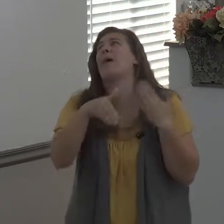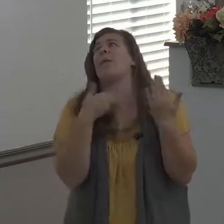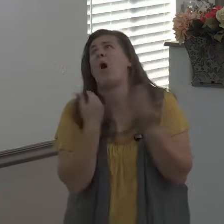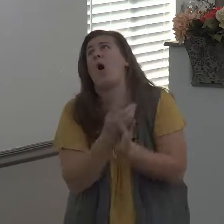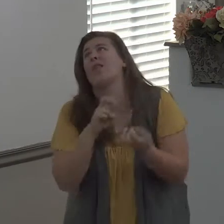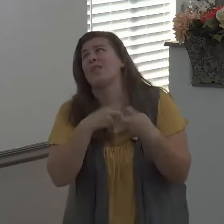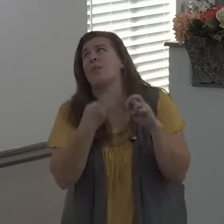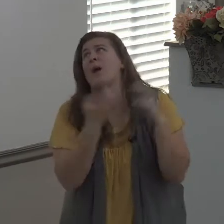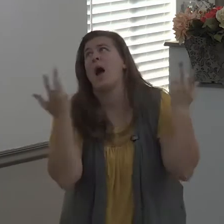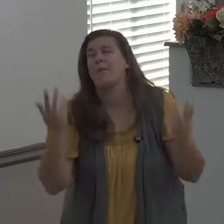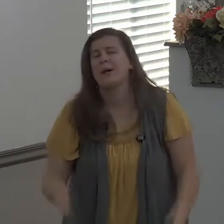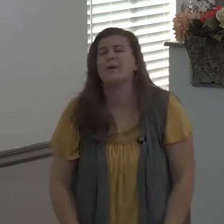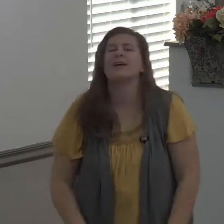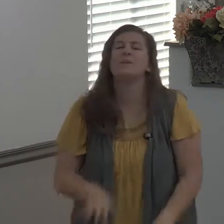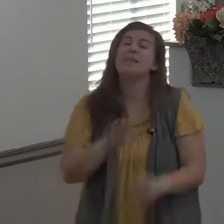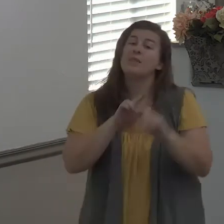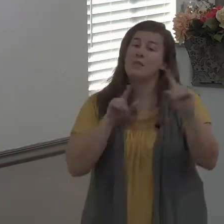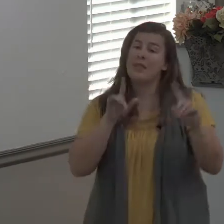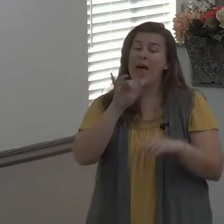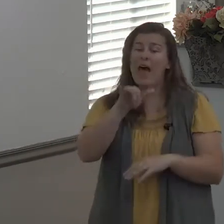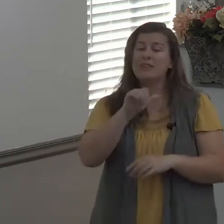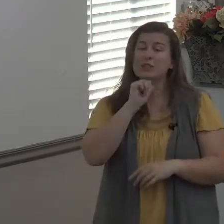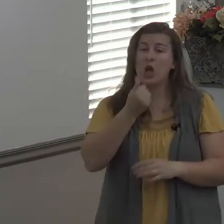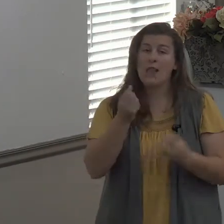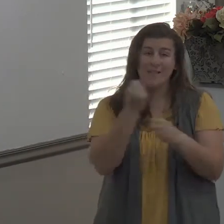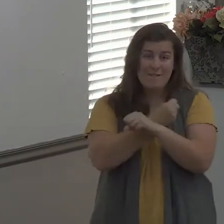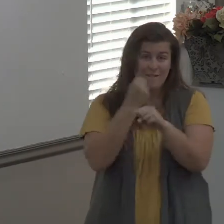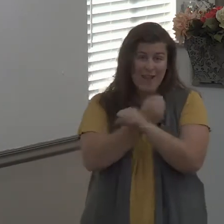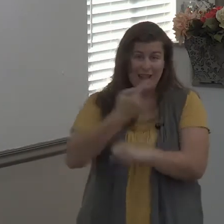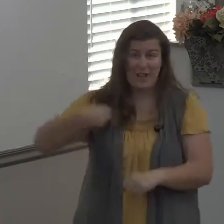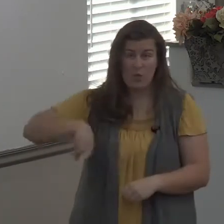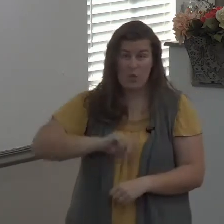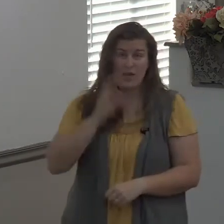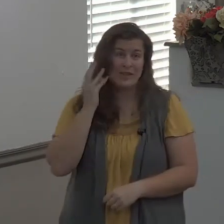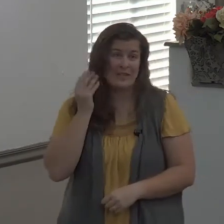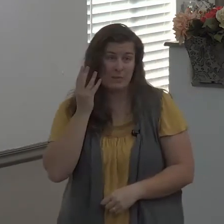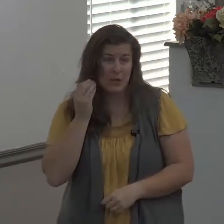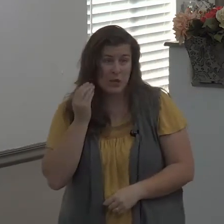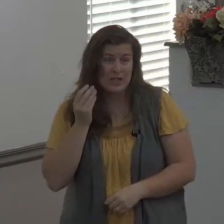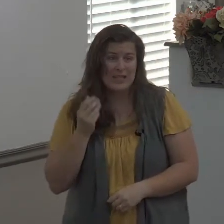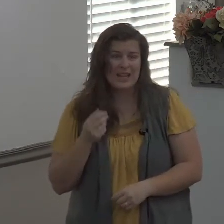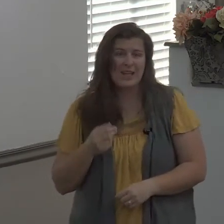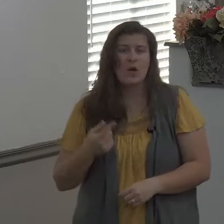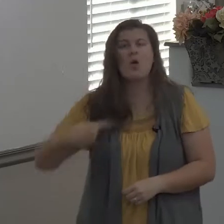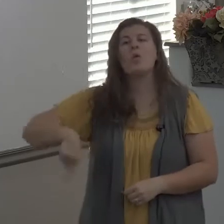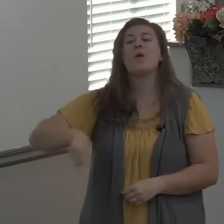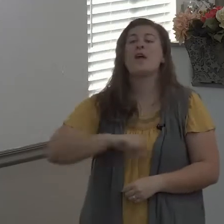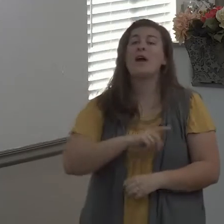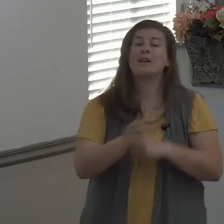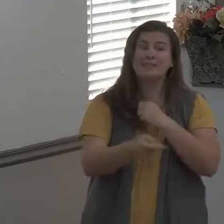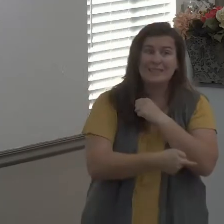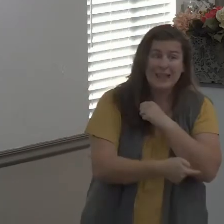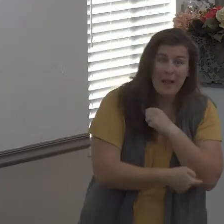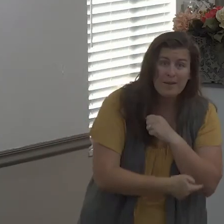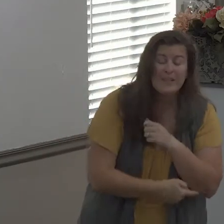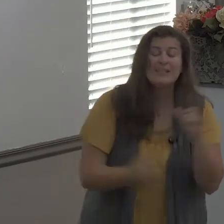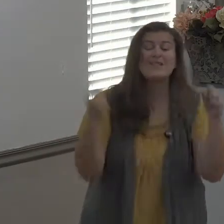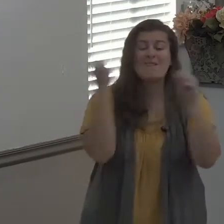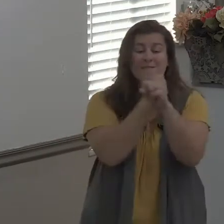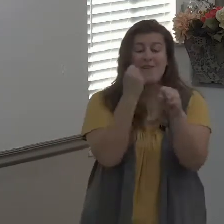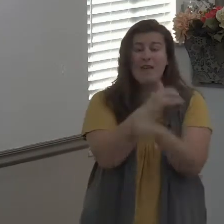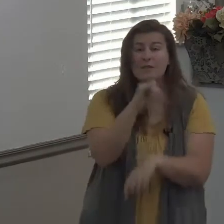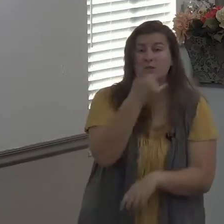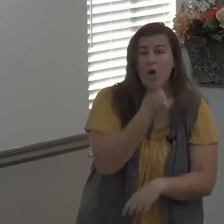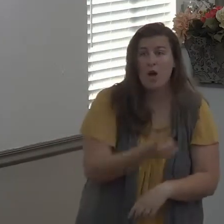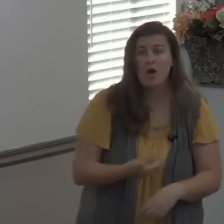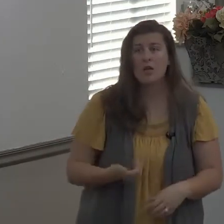1600 Pennsylvania. I mean, could you just deal with it? But that's not the fight that we're in. You see, when we get our minds